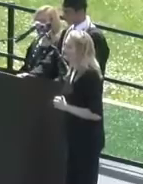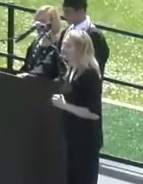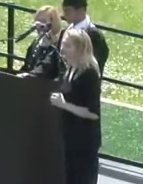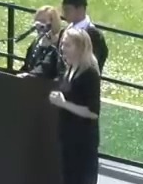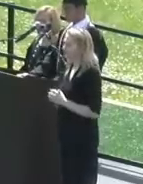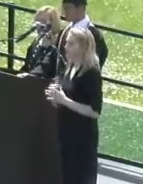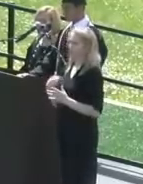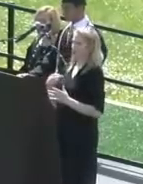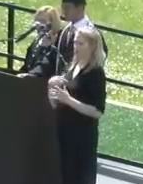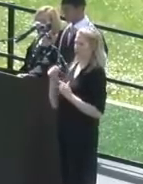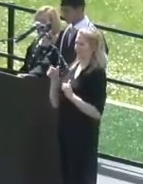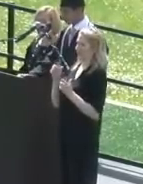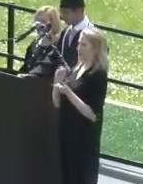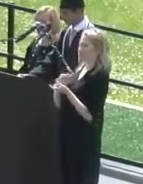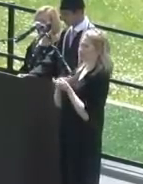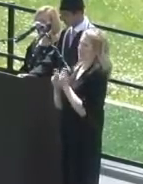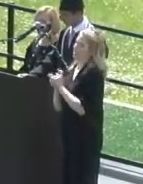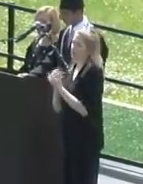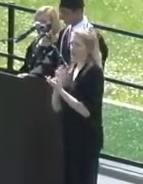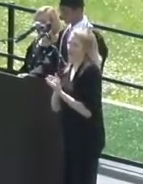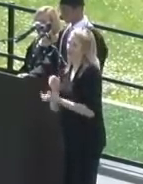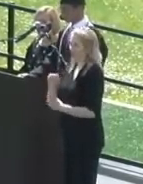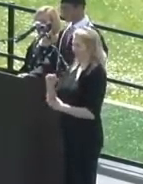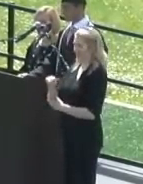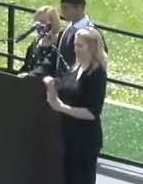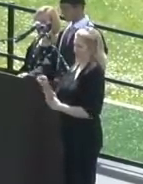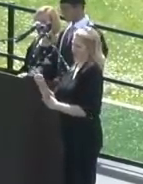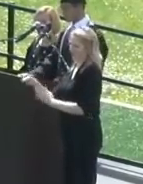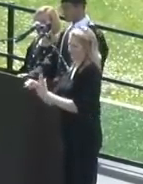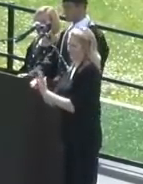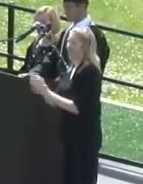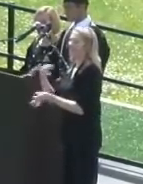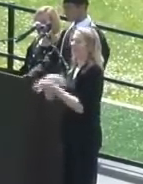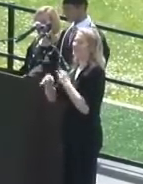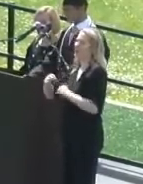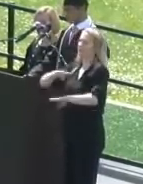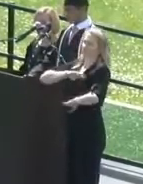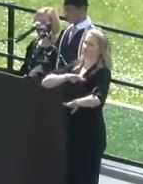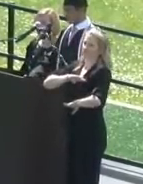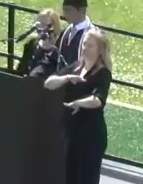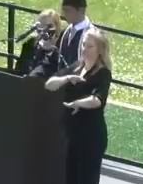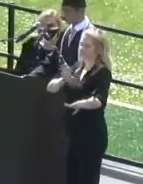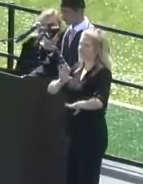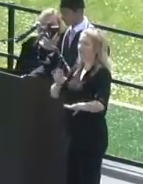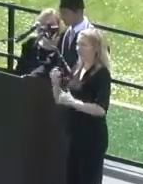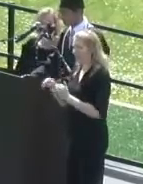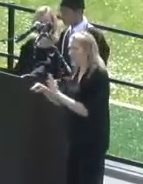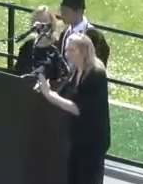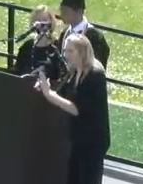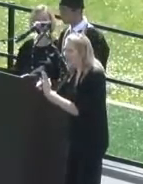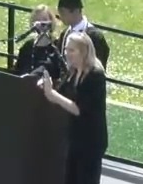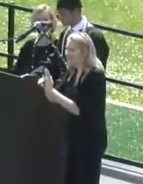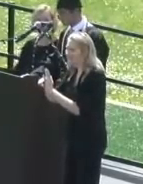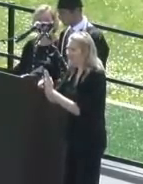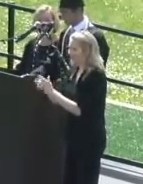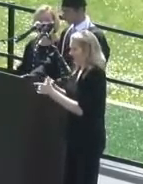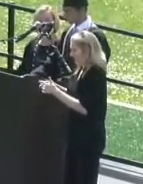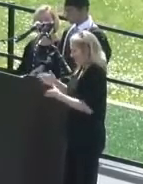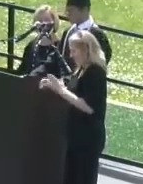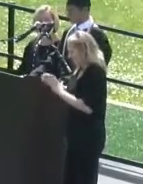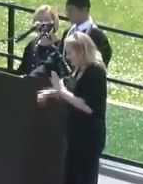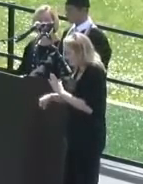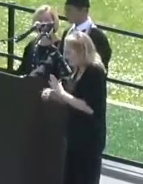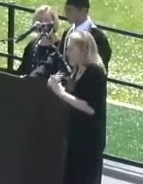had to adapt to the new A through F grading scale instead of meets, proficiency, and needs. Finals were thrown at us at the end of each